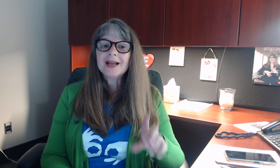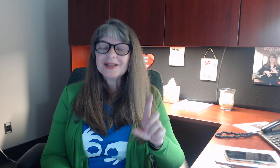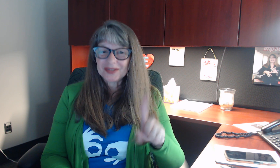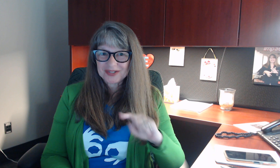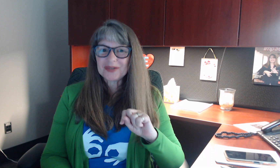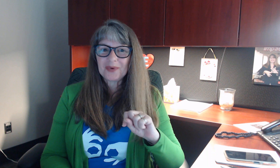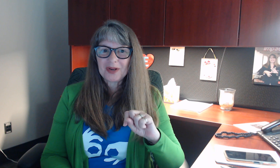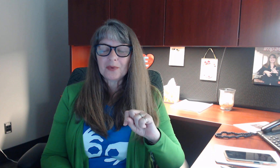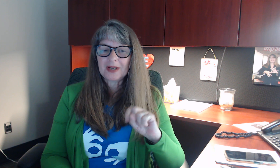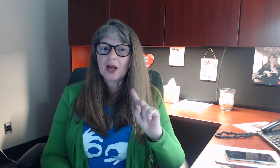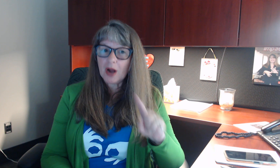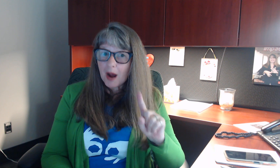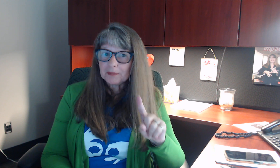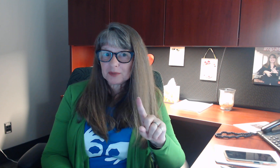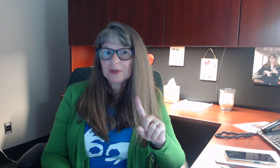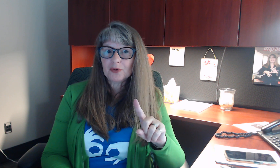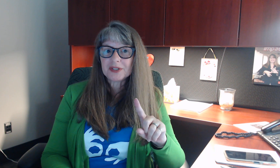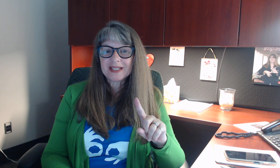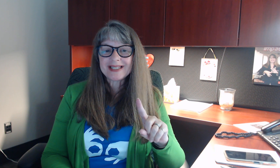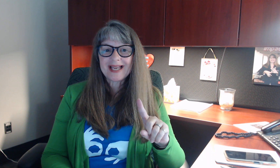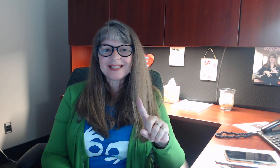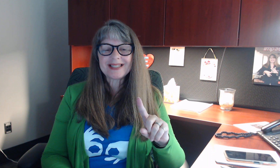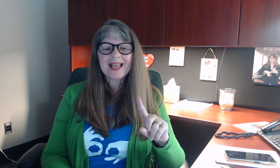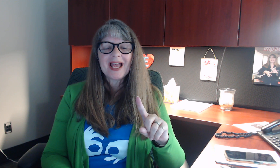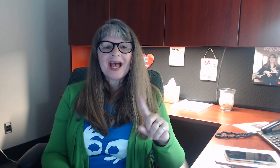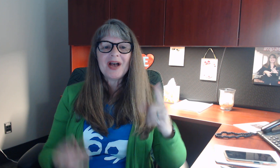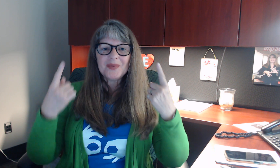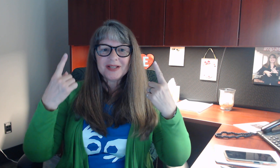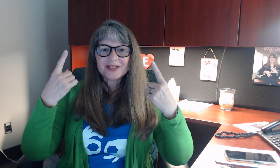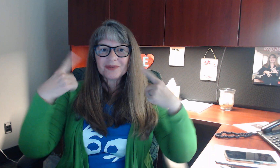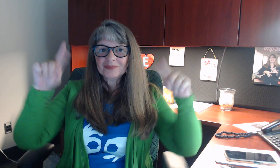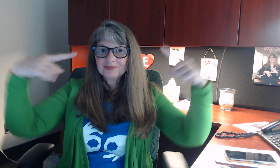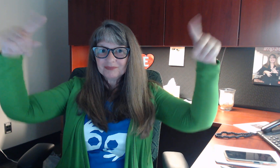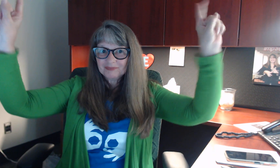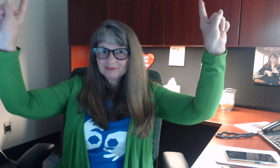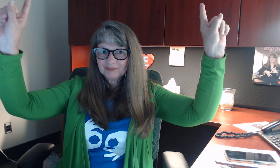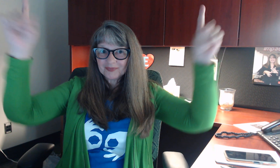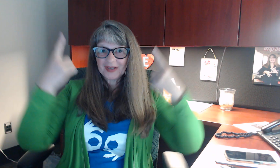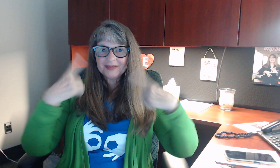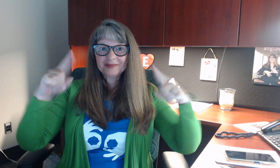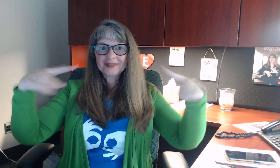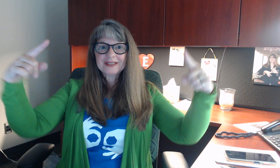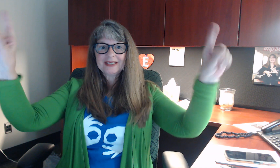This is the one I want. Accomplishment or success. It's right, success.